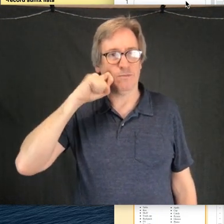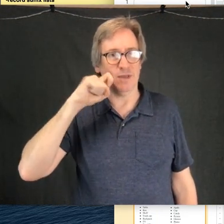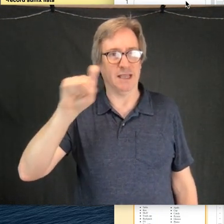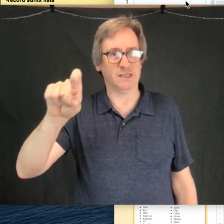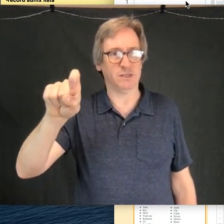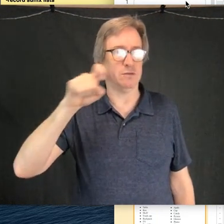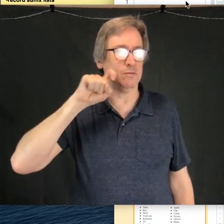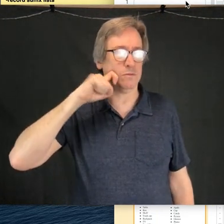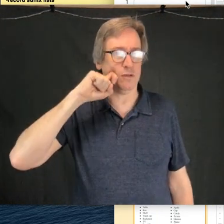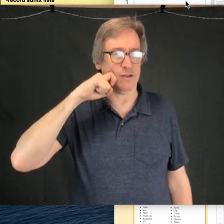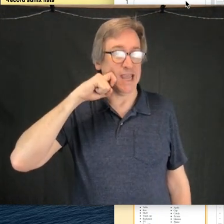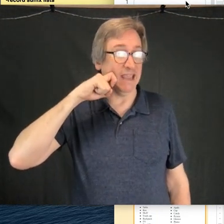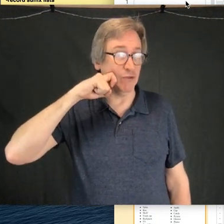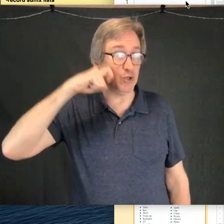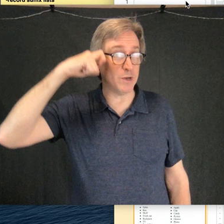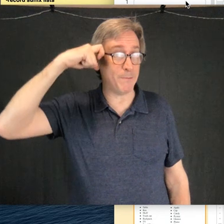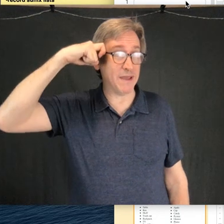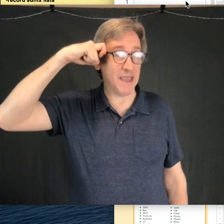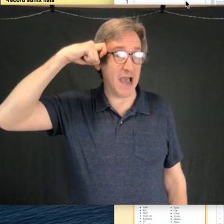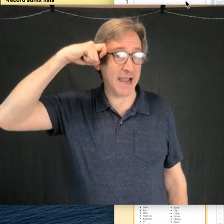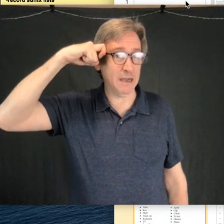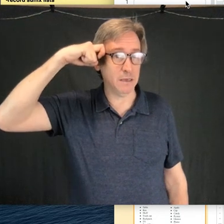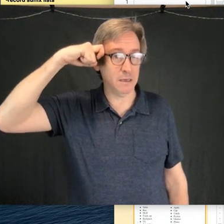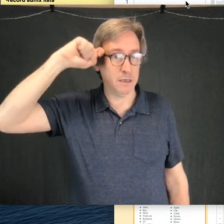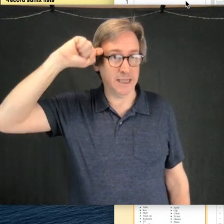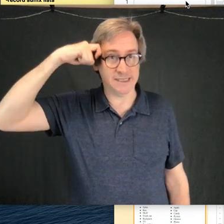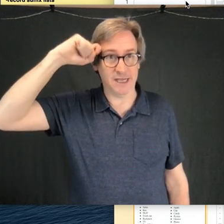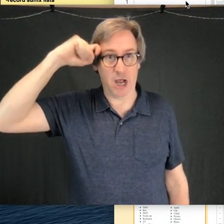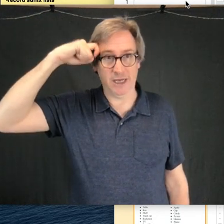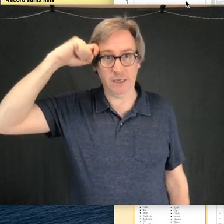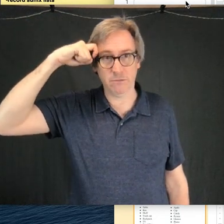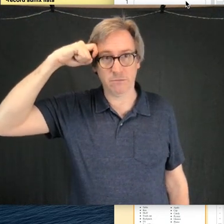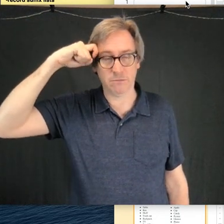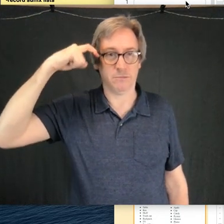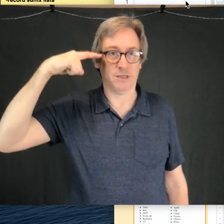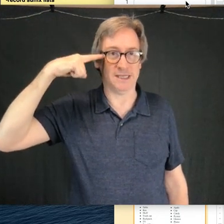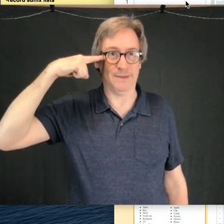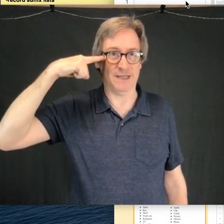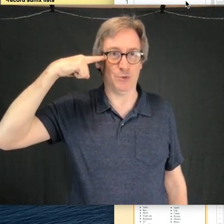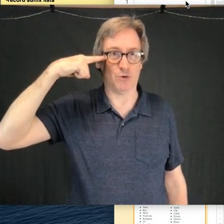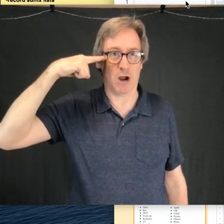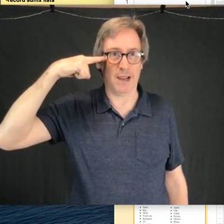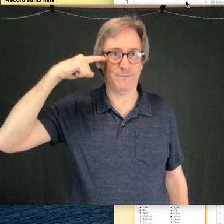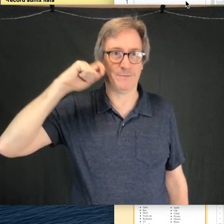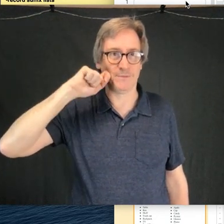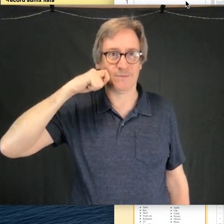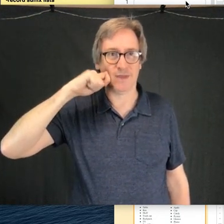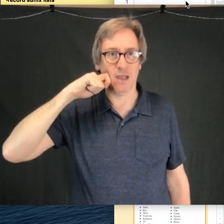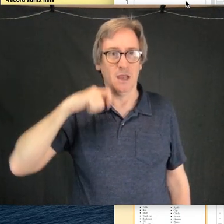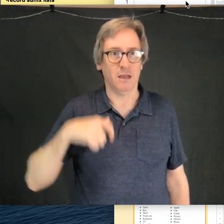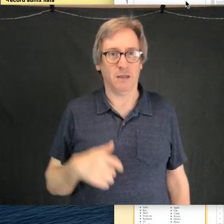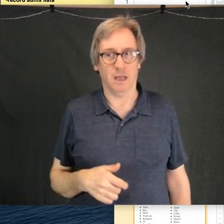So it's, if you do it up by the I, it's an onion because it makes you cry.